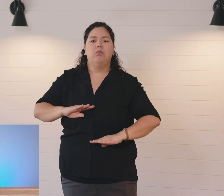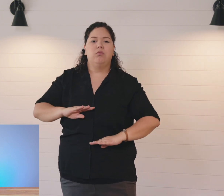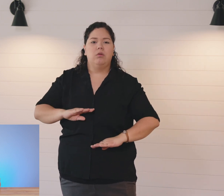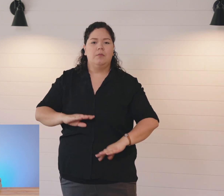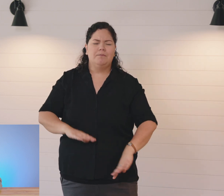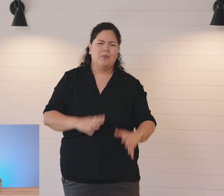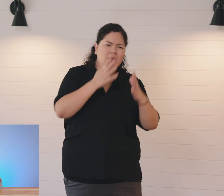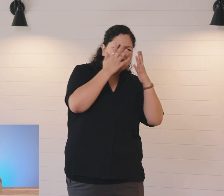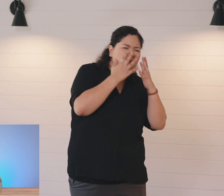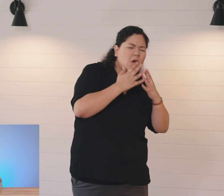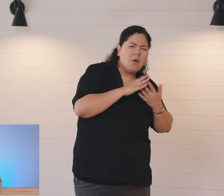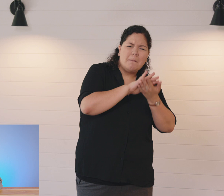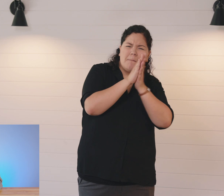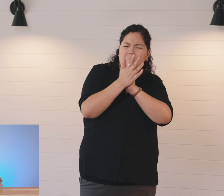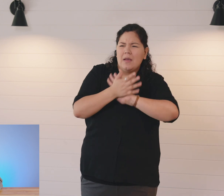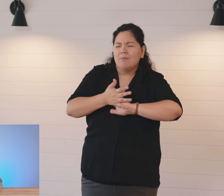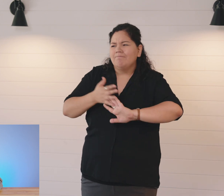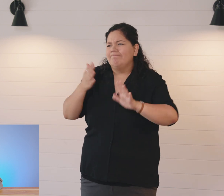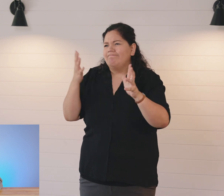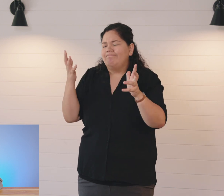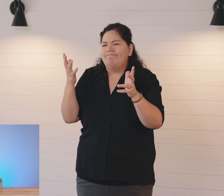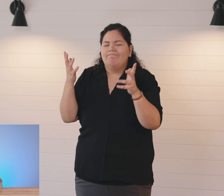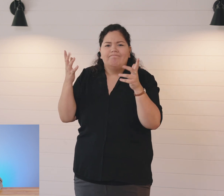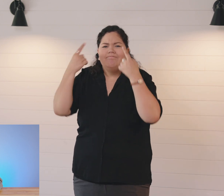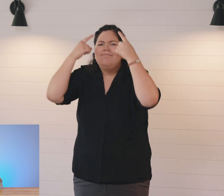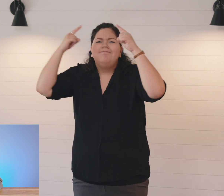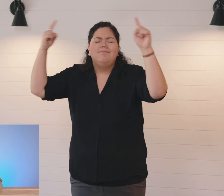From sorrow to overwhelming